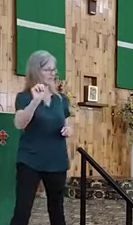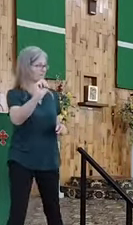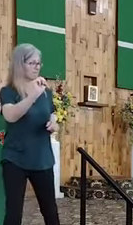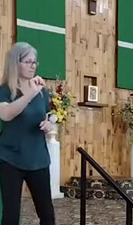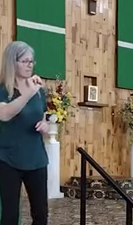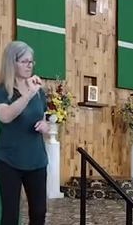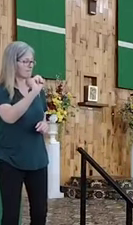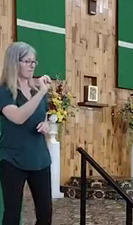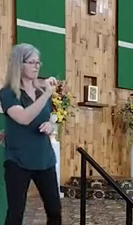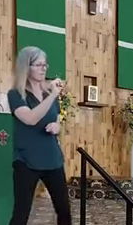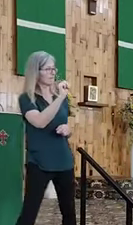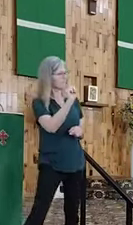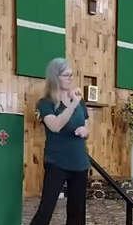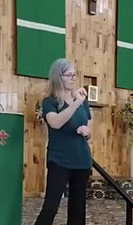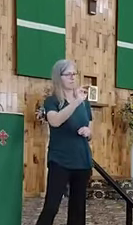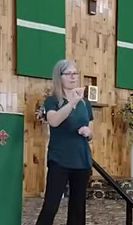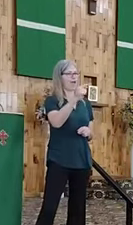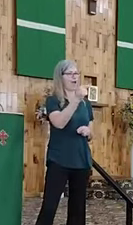we are the salt.